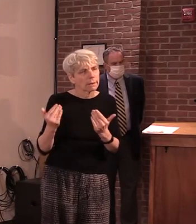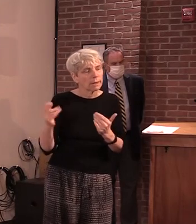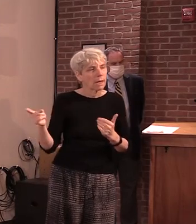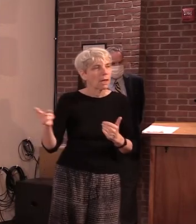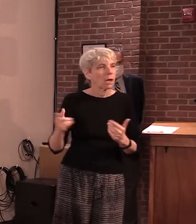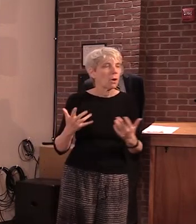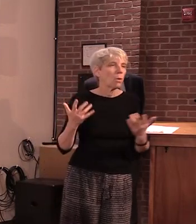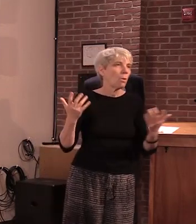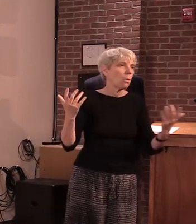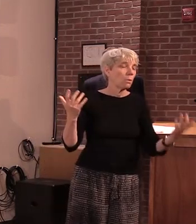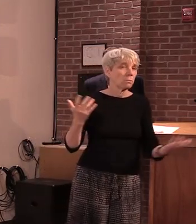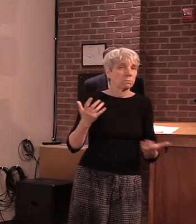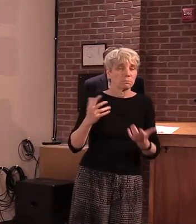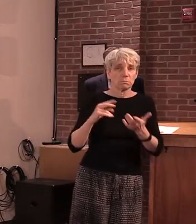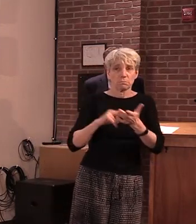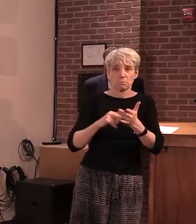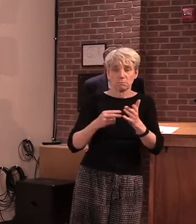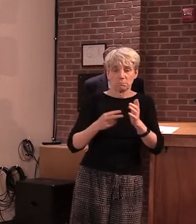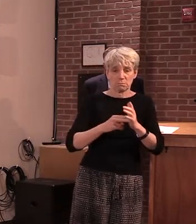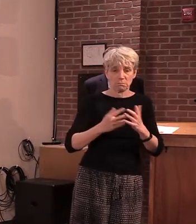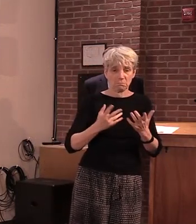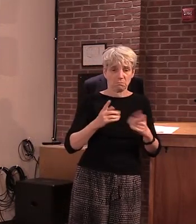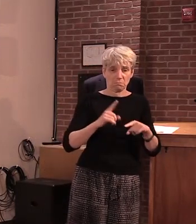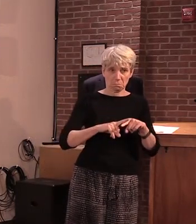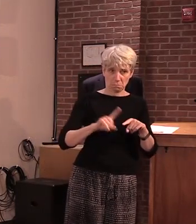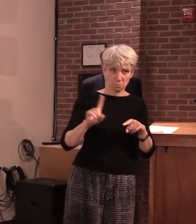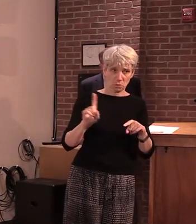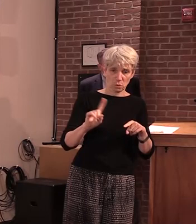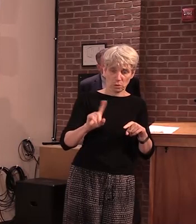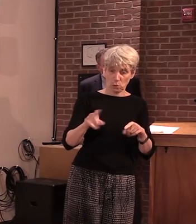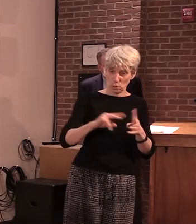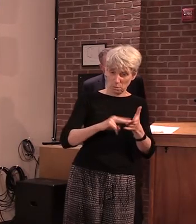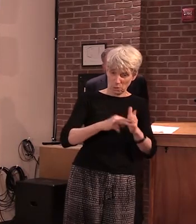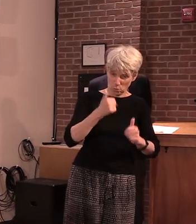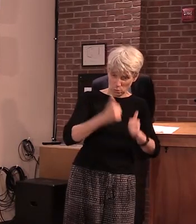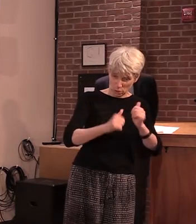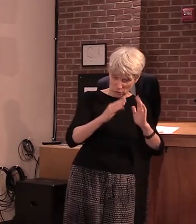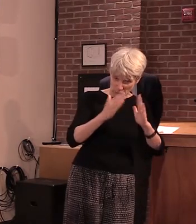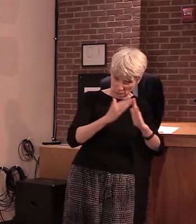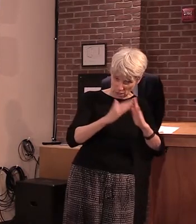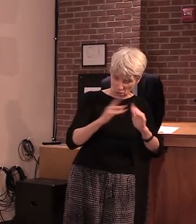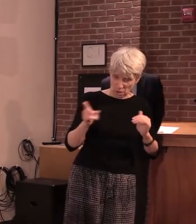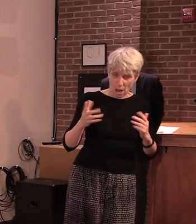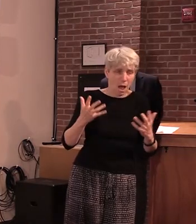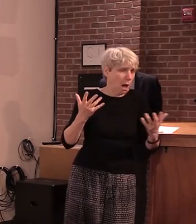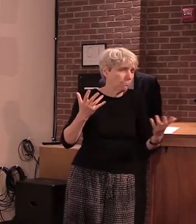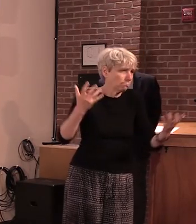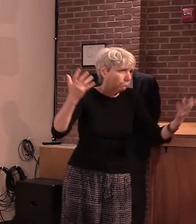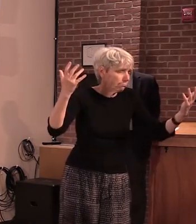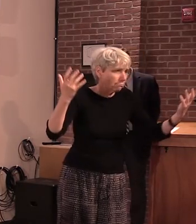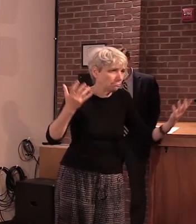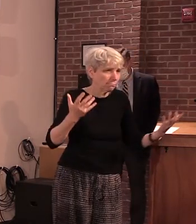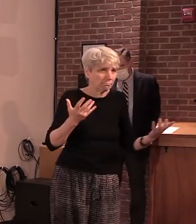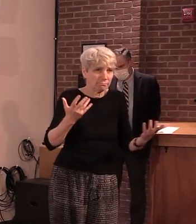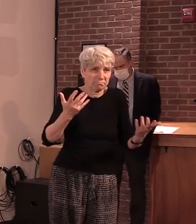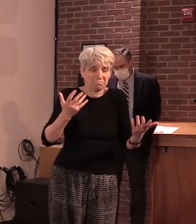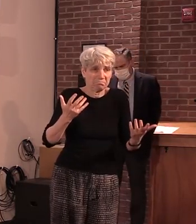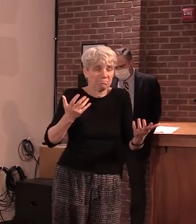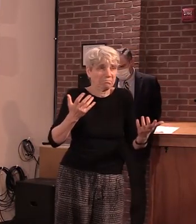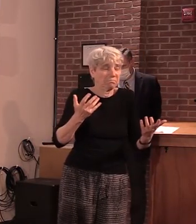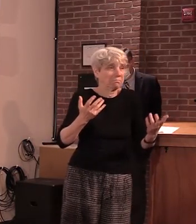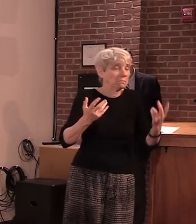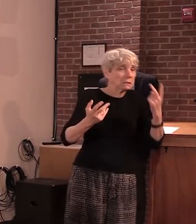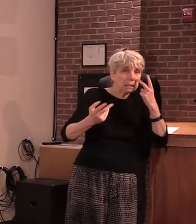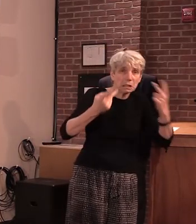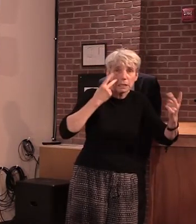Depends on where it is. You mean like the state? Yeah, I mean, it just depends on where you are at that point in